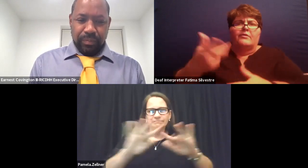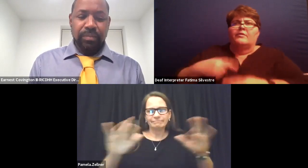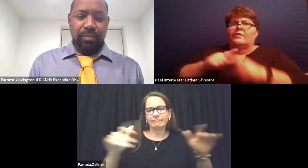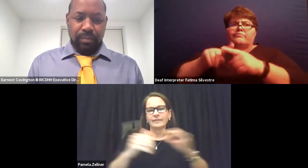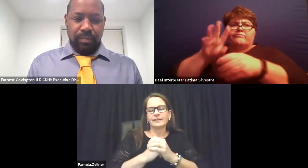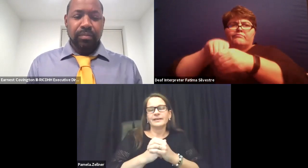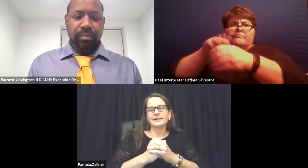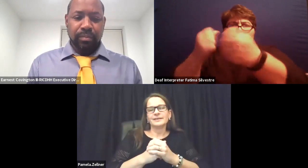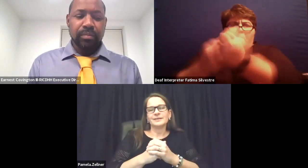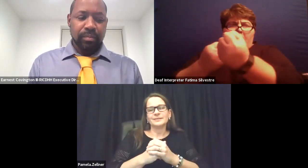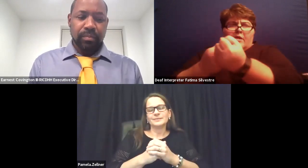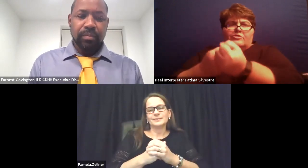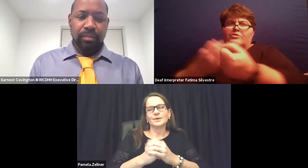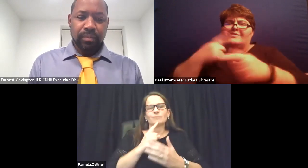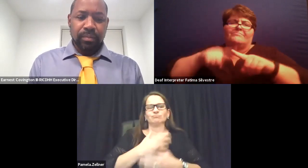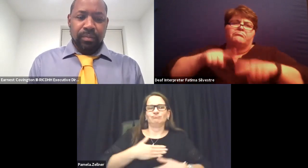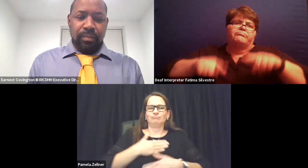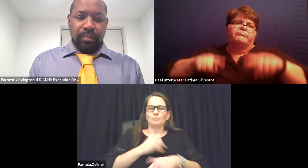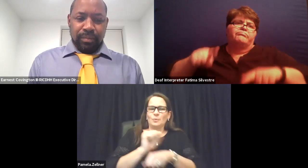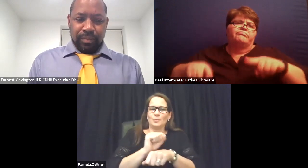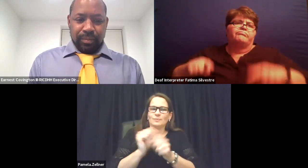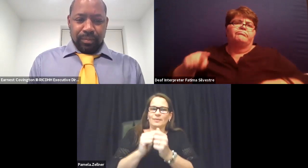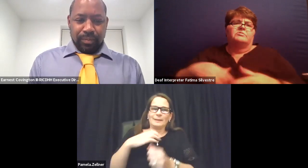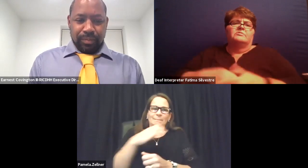issues and training and advocacy.